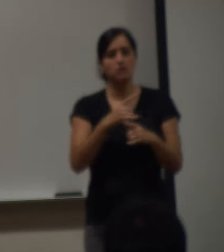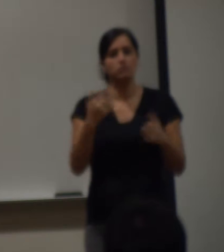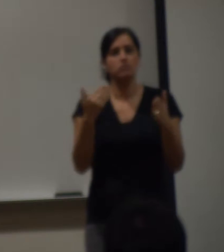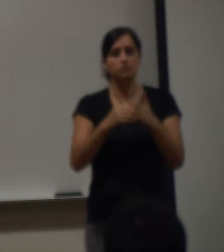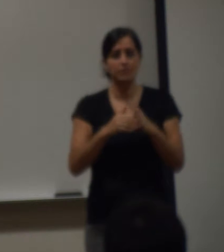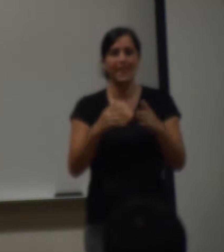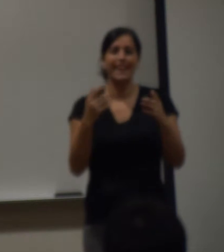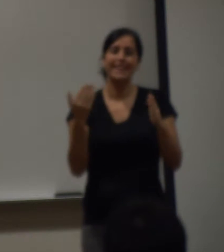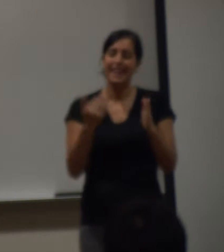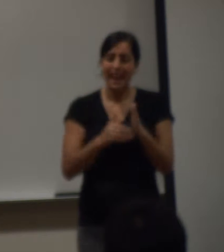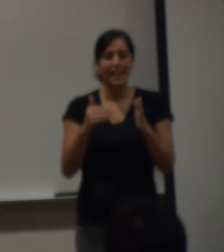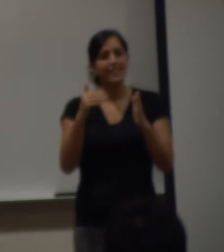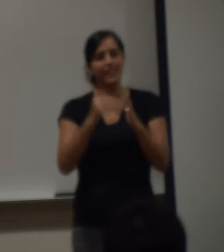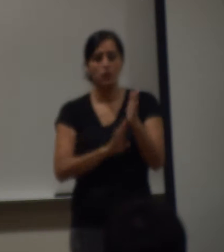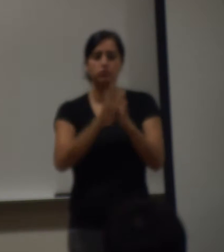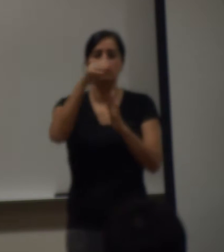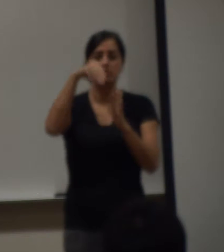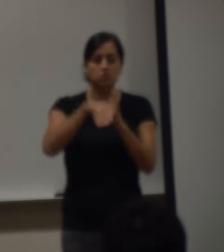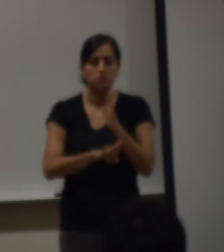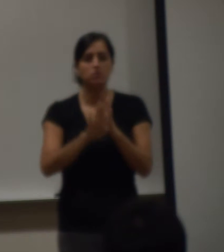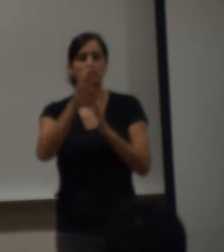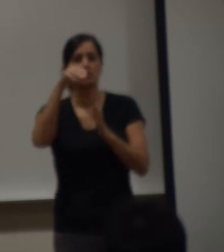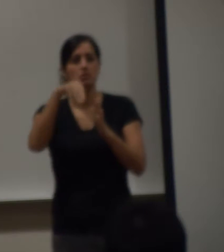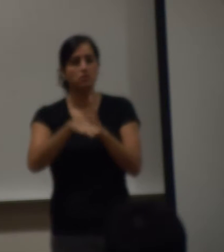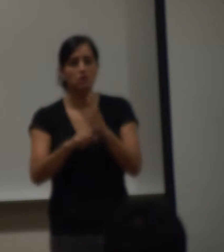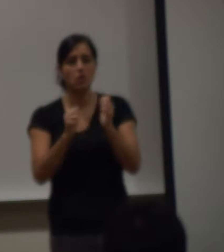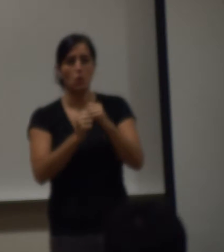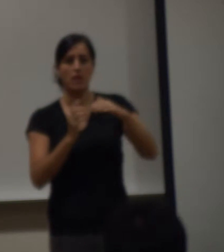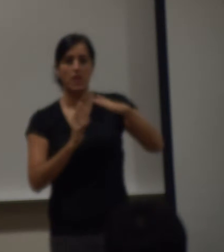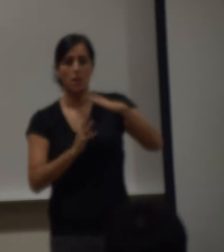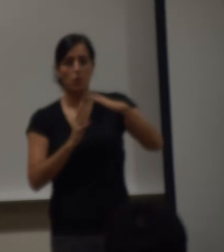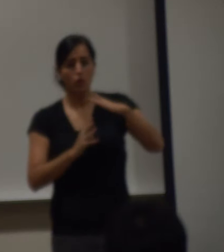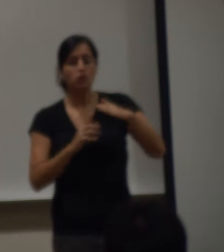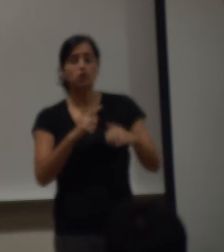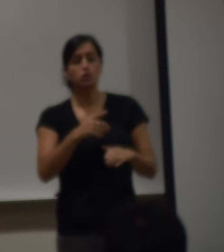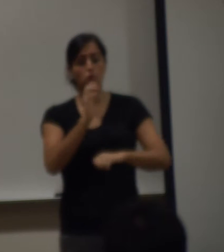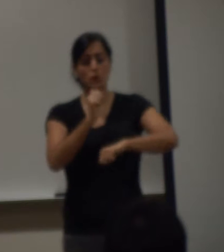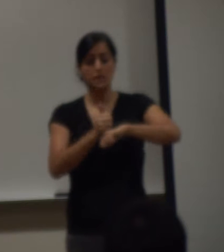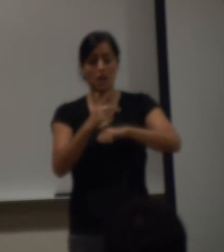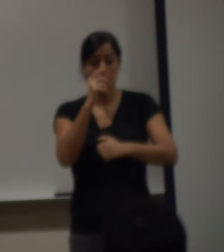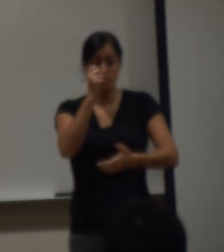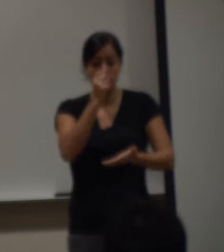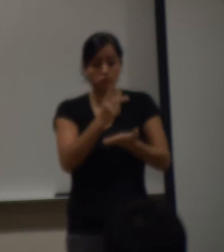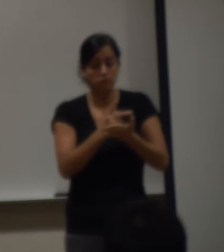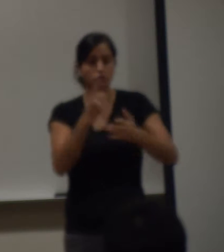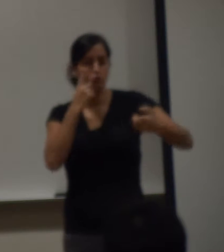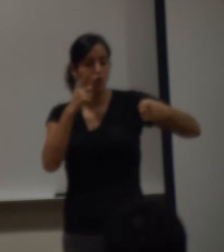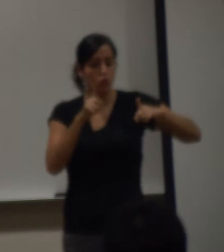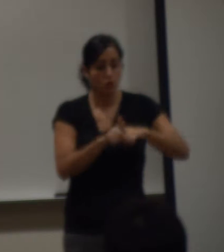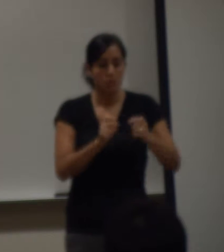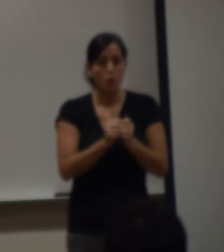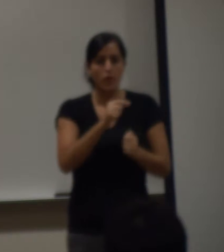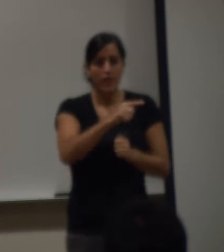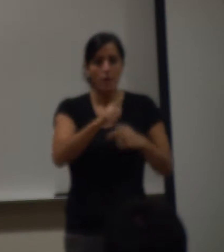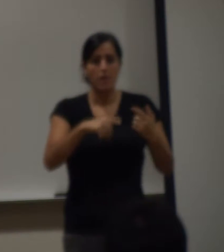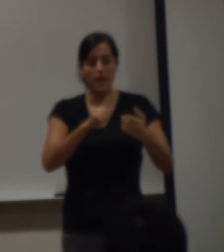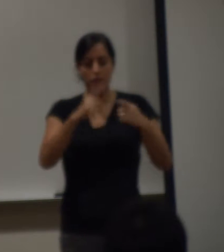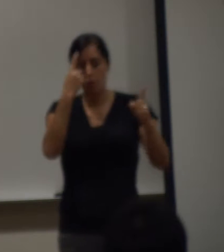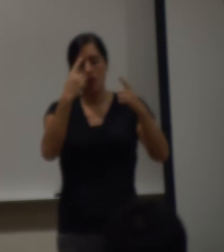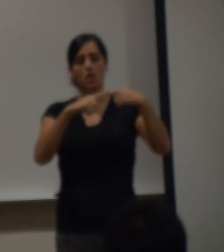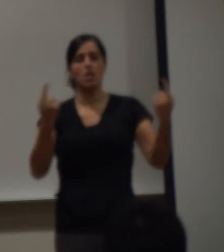bust cycles that follow, that immigration patterns and immigration enforcement patterns